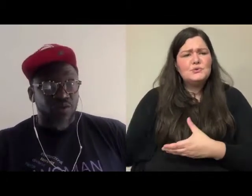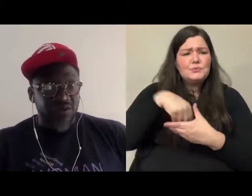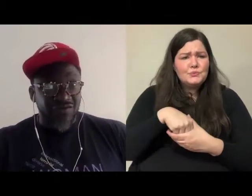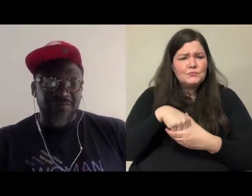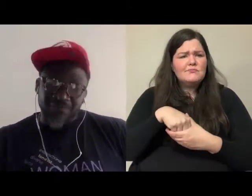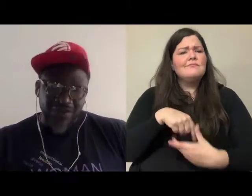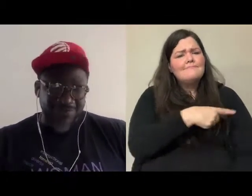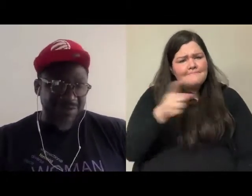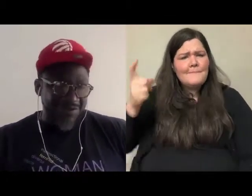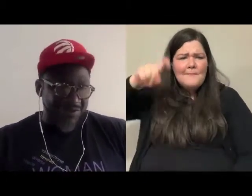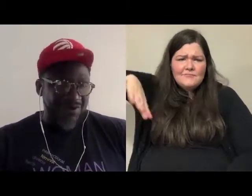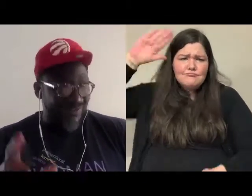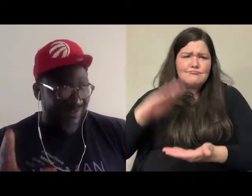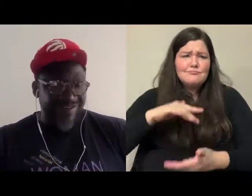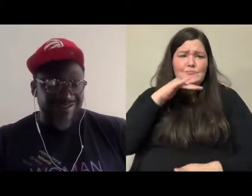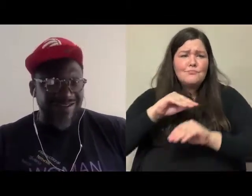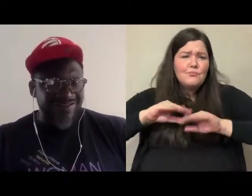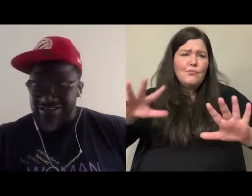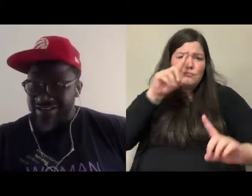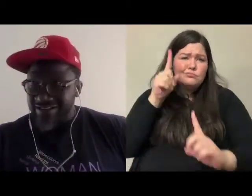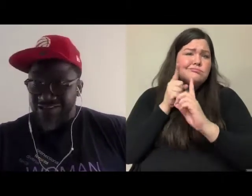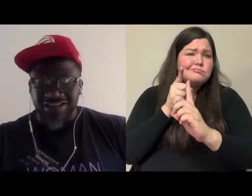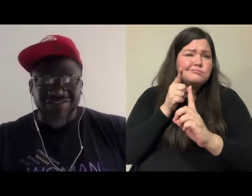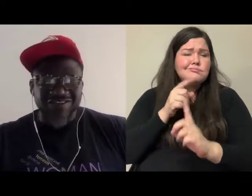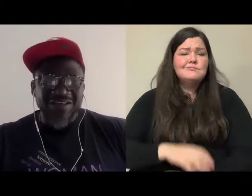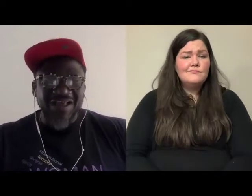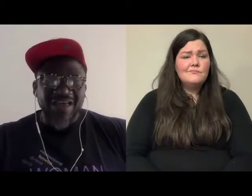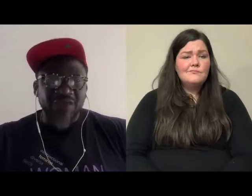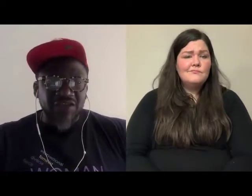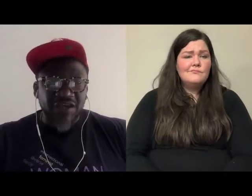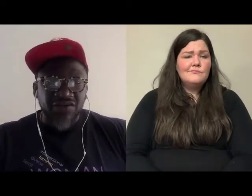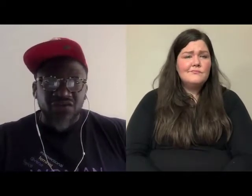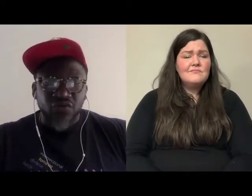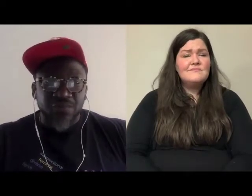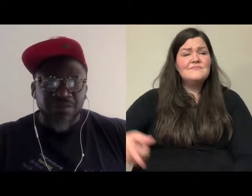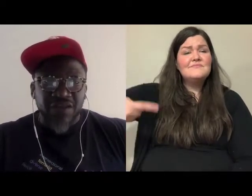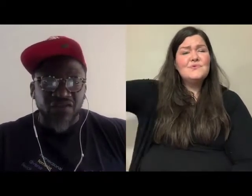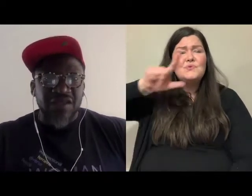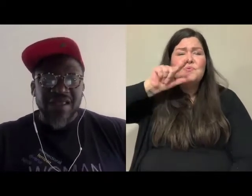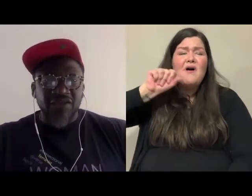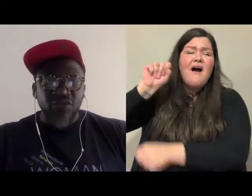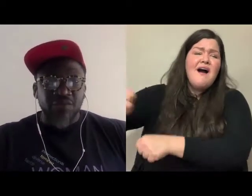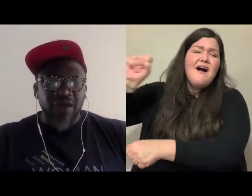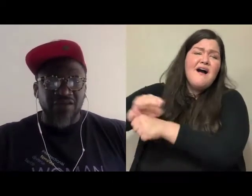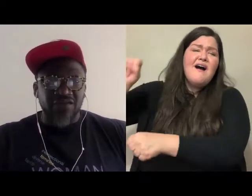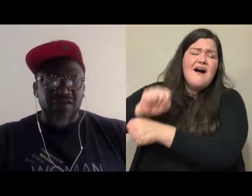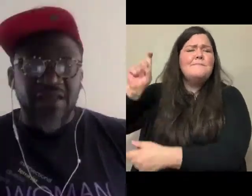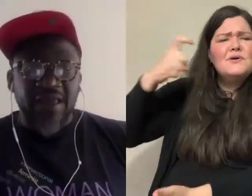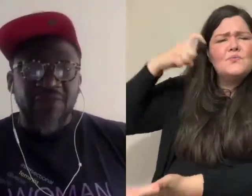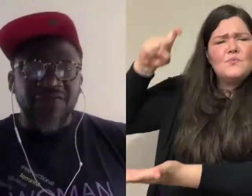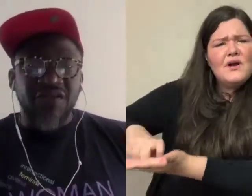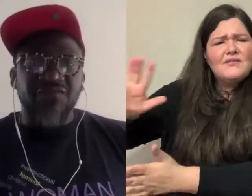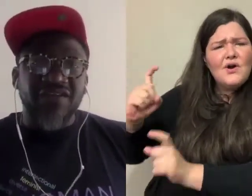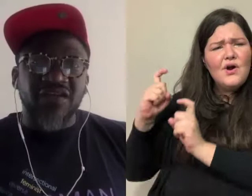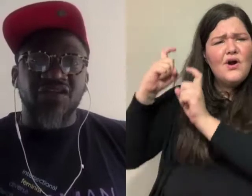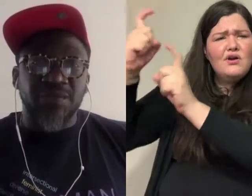older workers that may not be on the call, but they're not saying that that's the case. We have to guarantee social protection and human rights. And